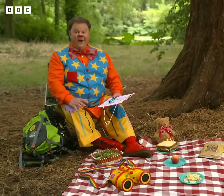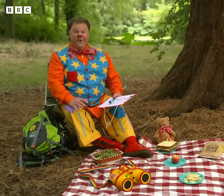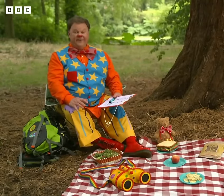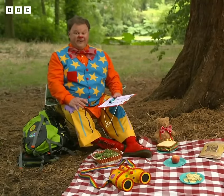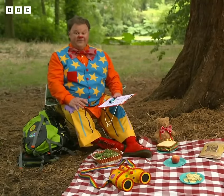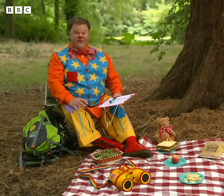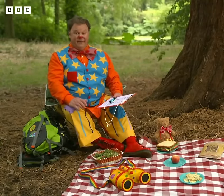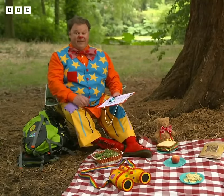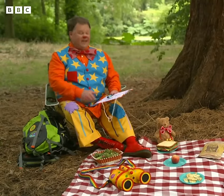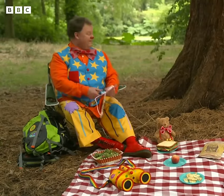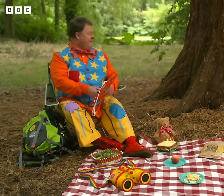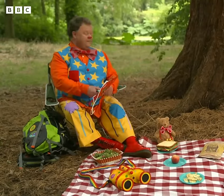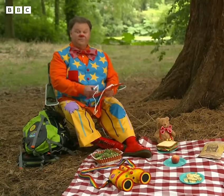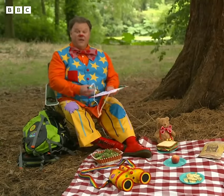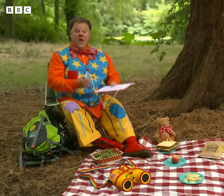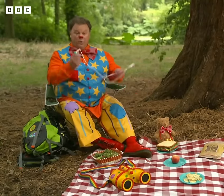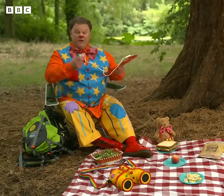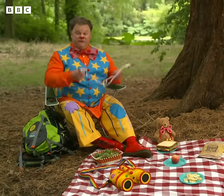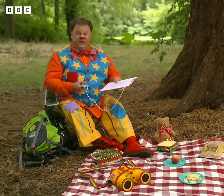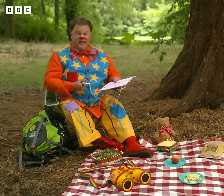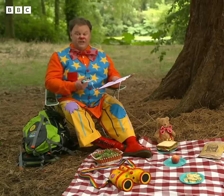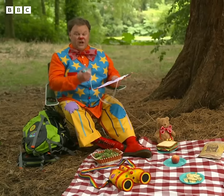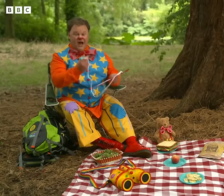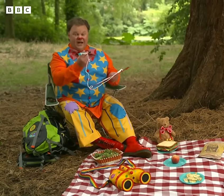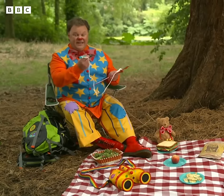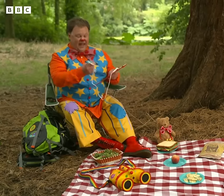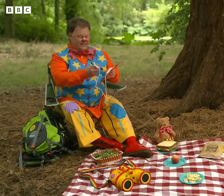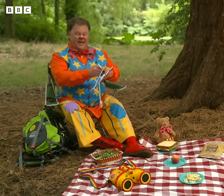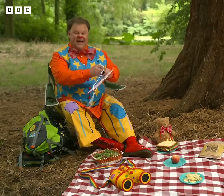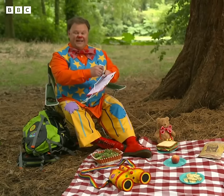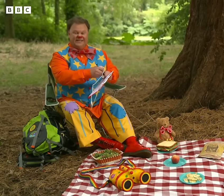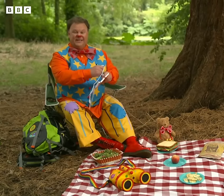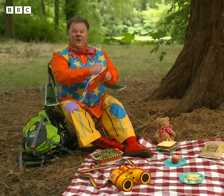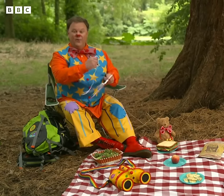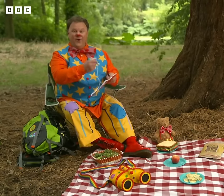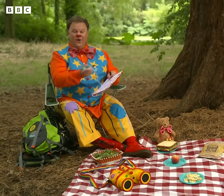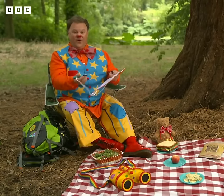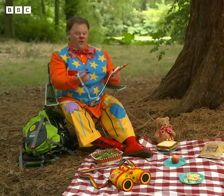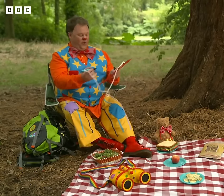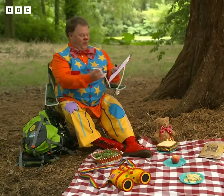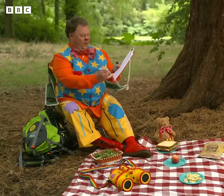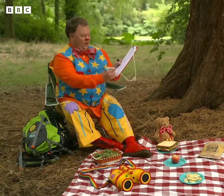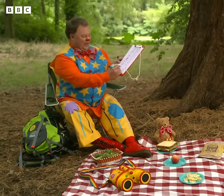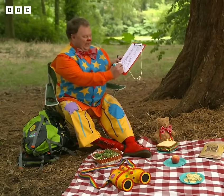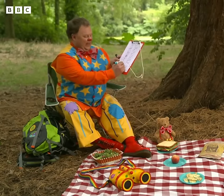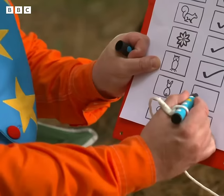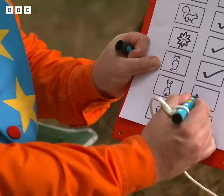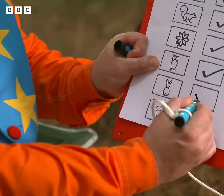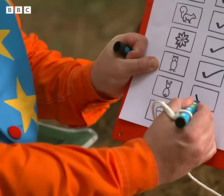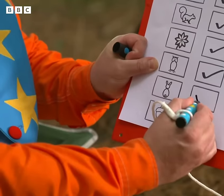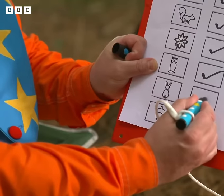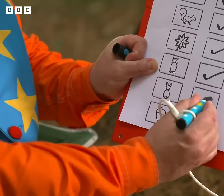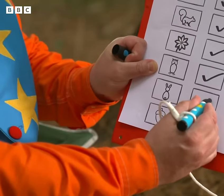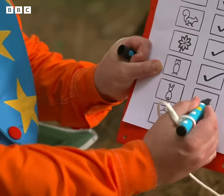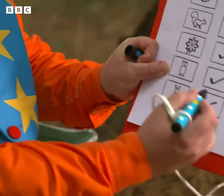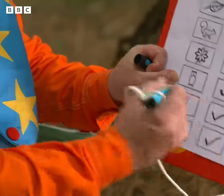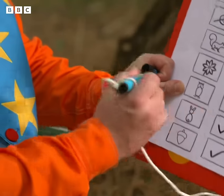Oh, it's a rabbit! We've finished our nature hunt. Woohoo! Look! Well done,